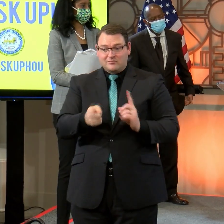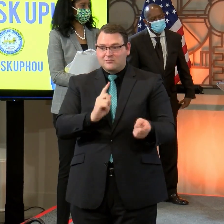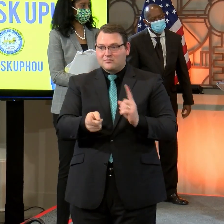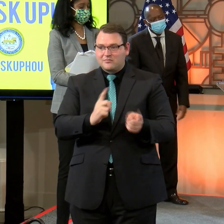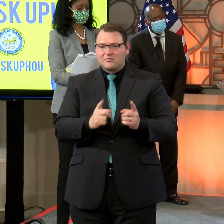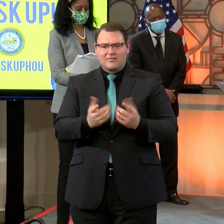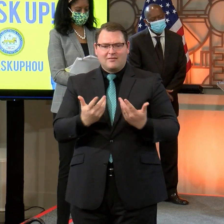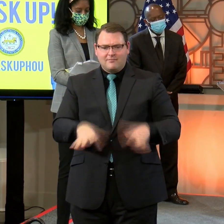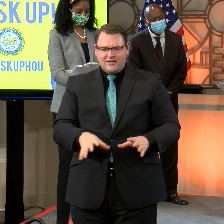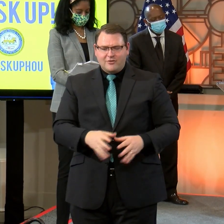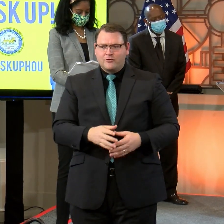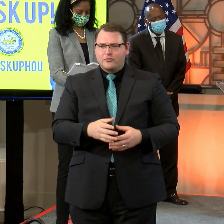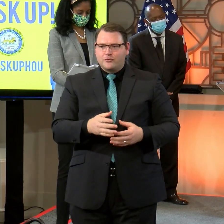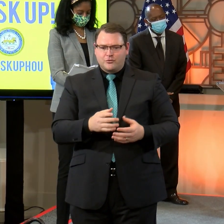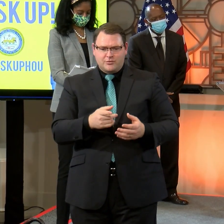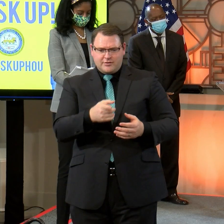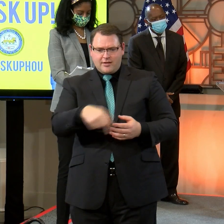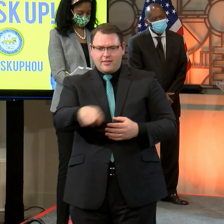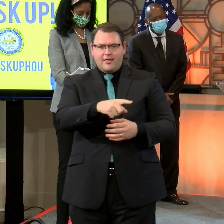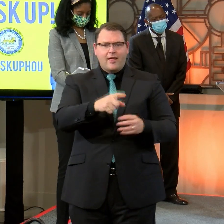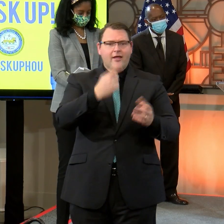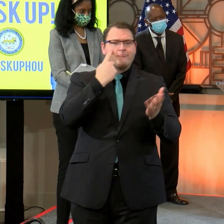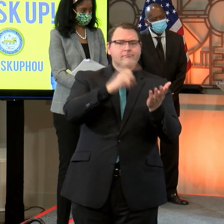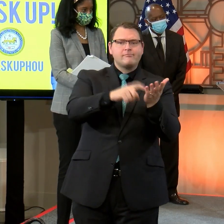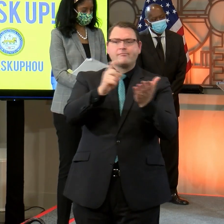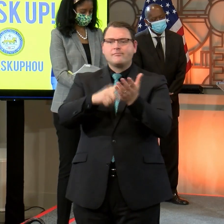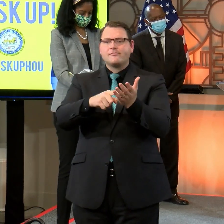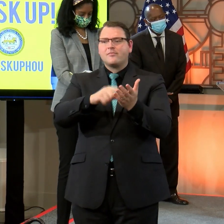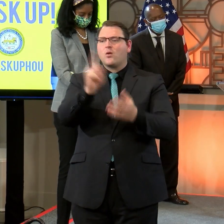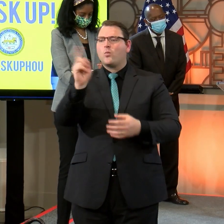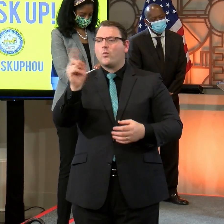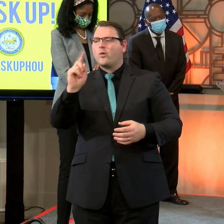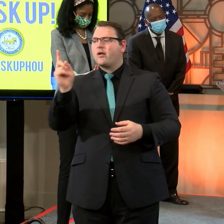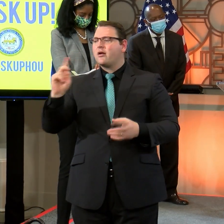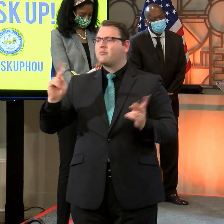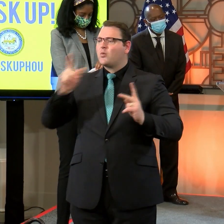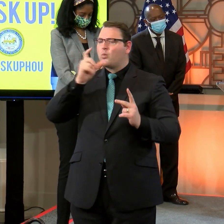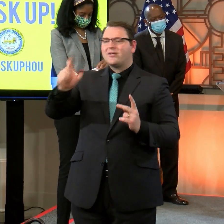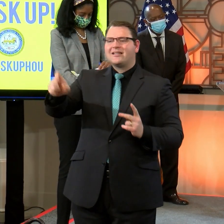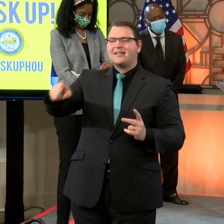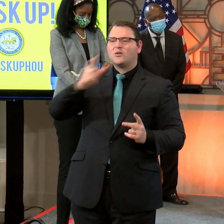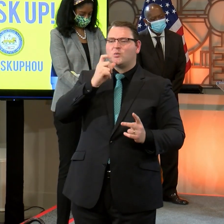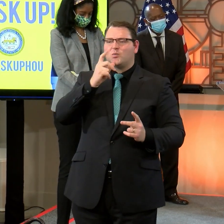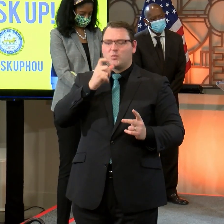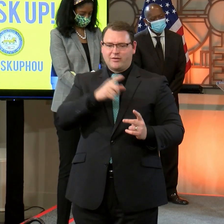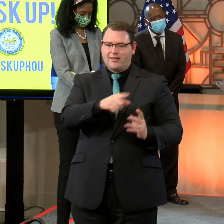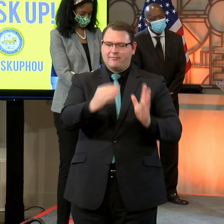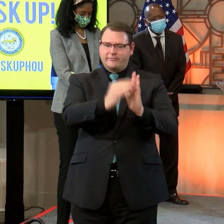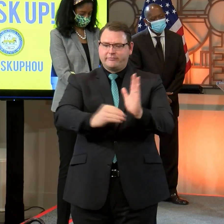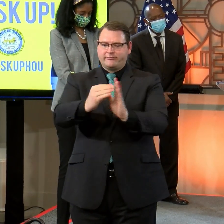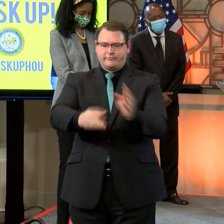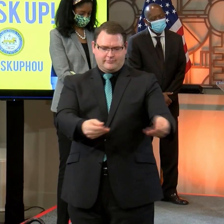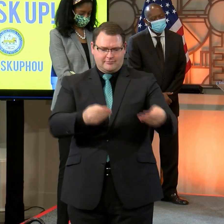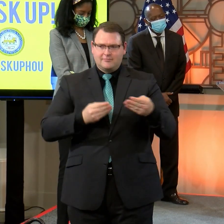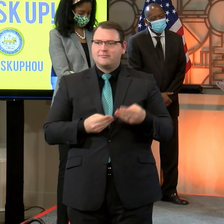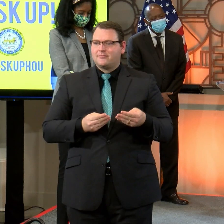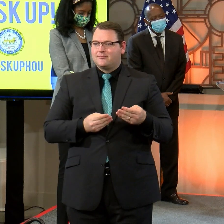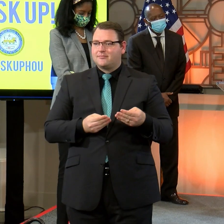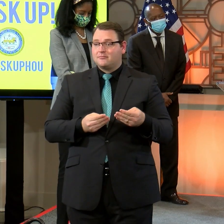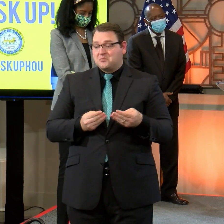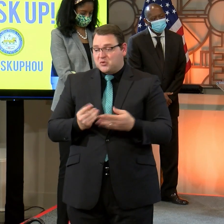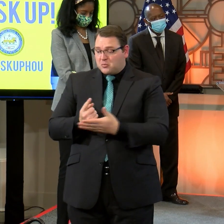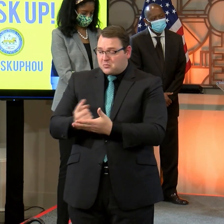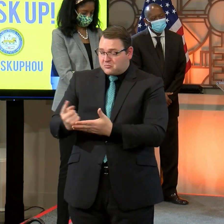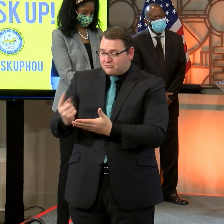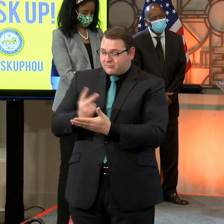already identified all the population with those most in need. So within the next couple of